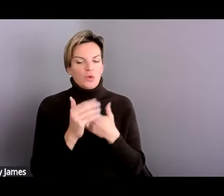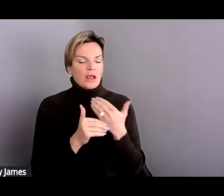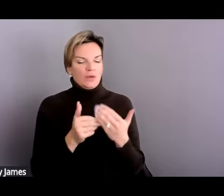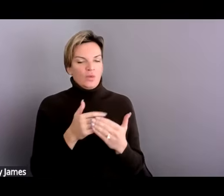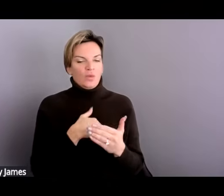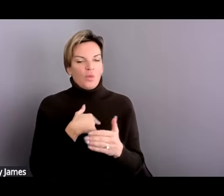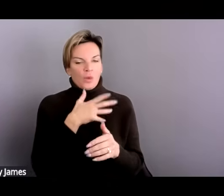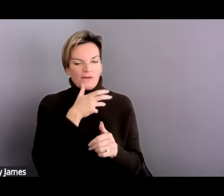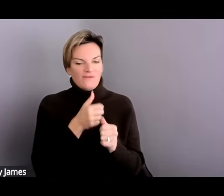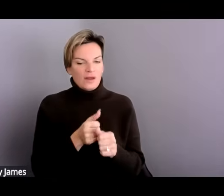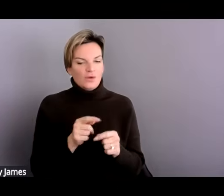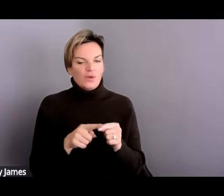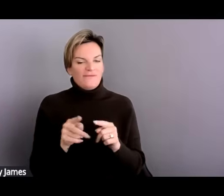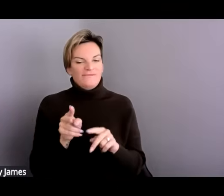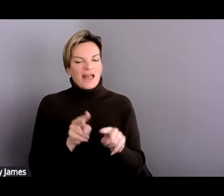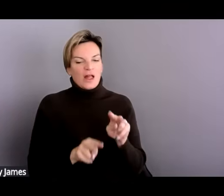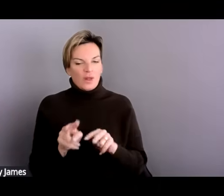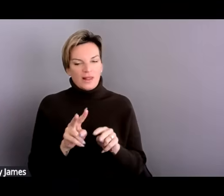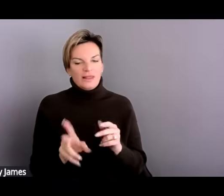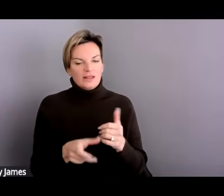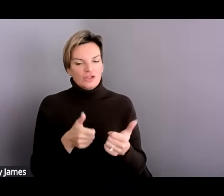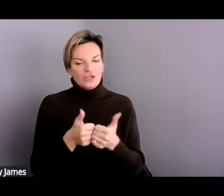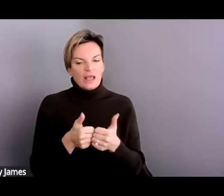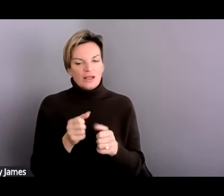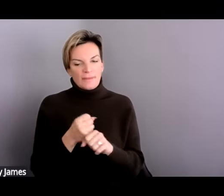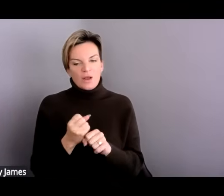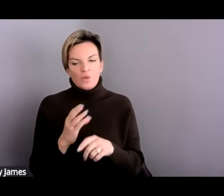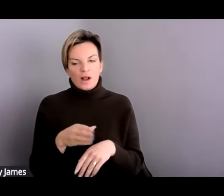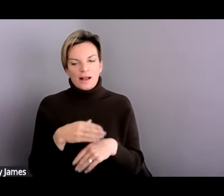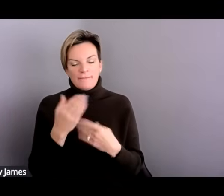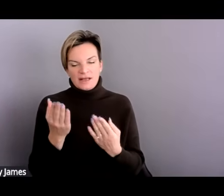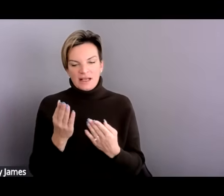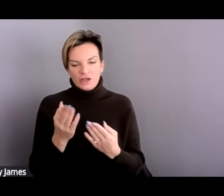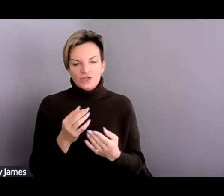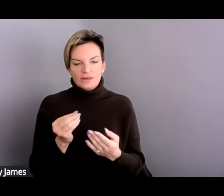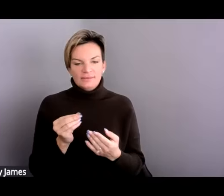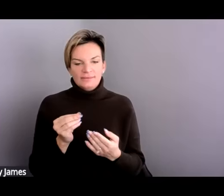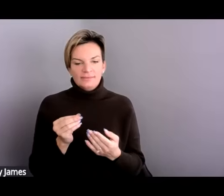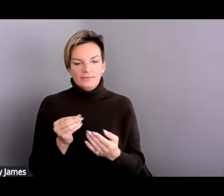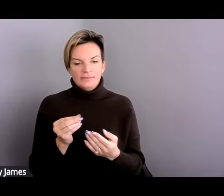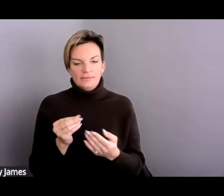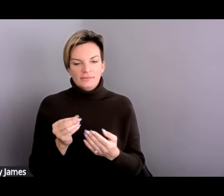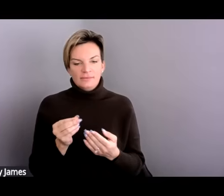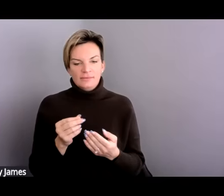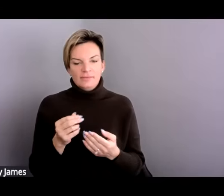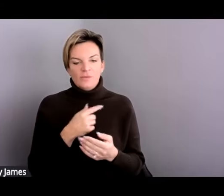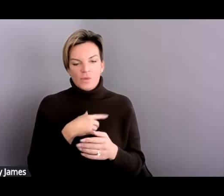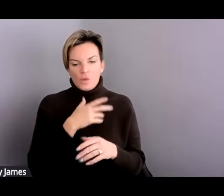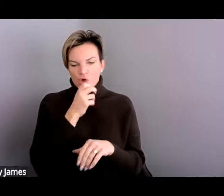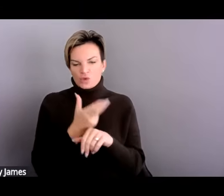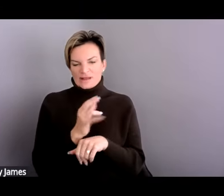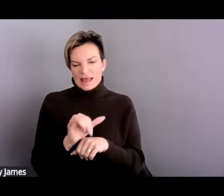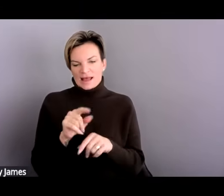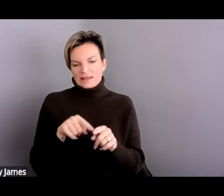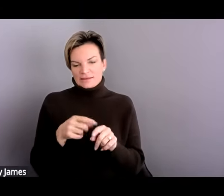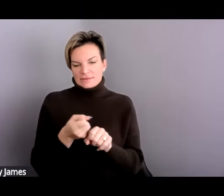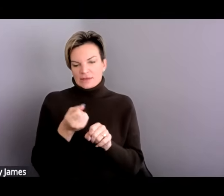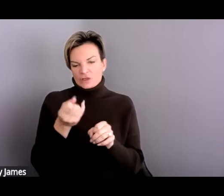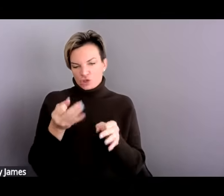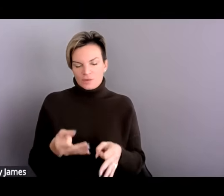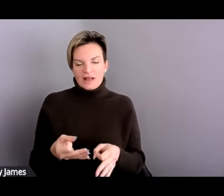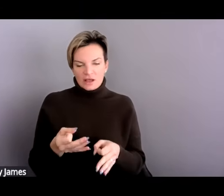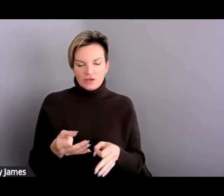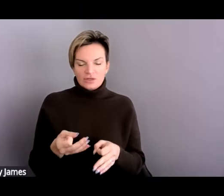to evaluate the challenge and make a recommendation to you, and that you will use to make those determinations. So, I mean, I suppose